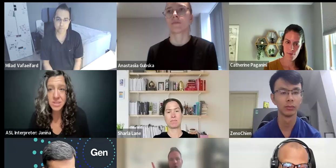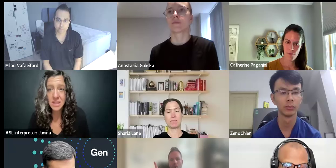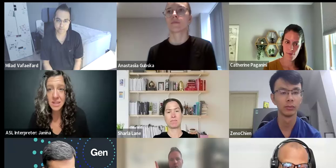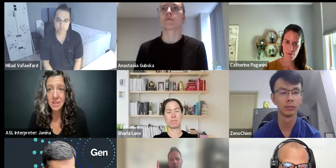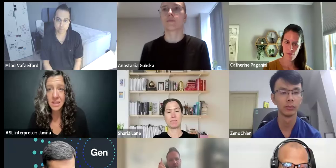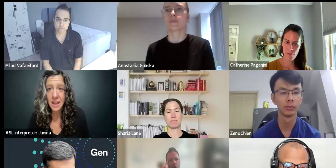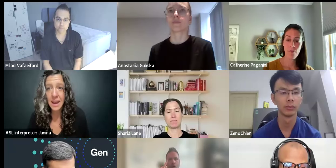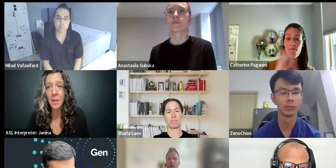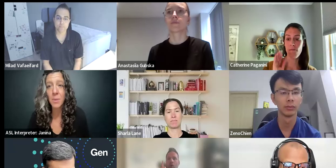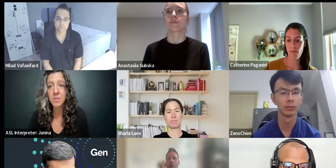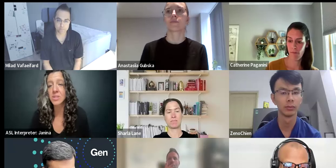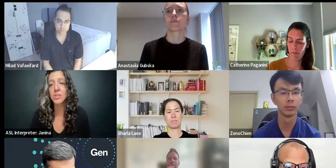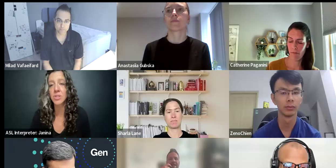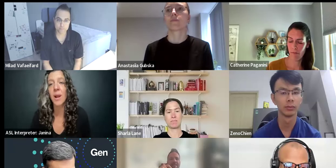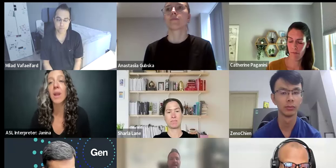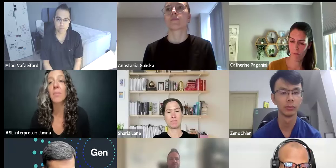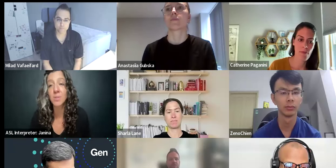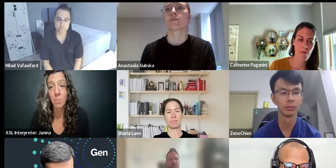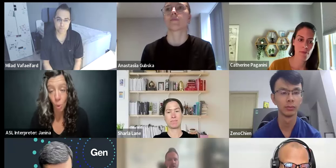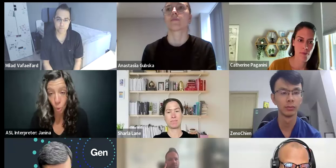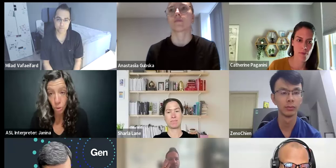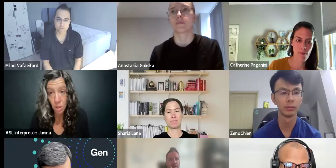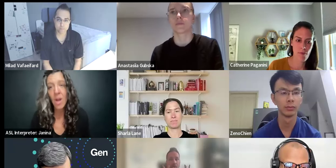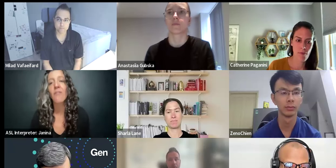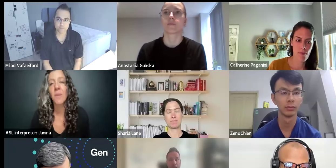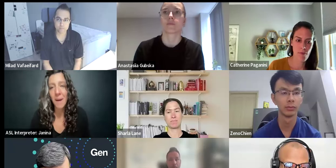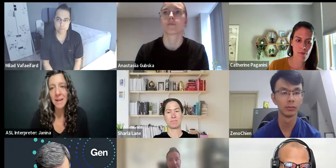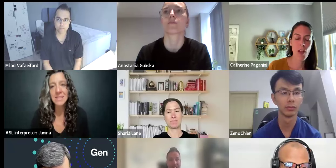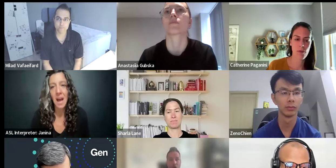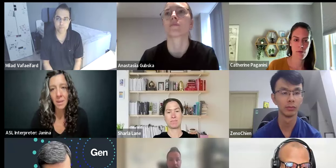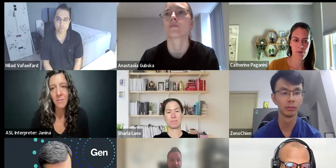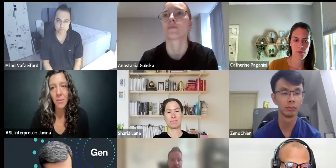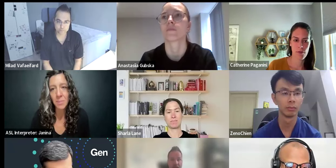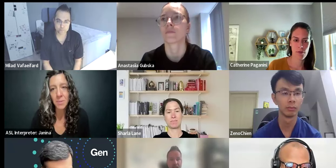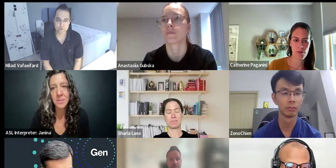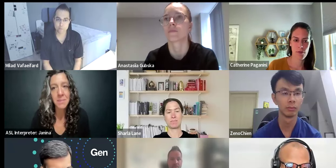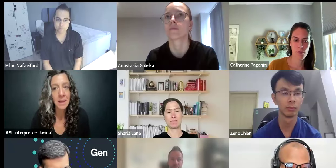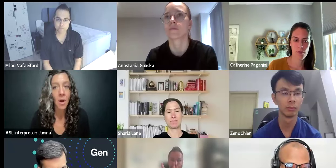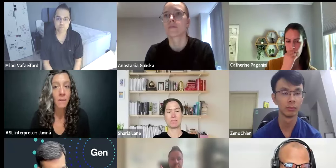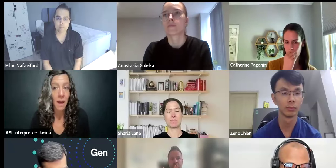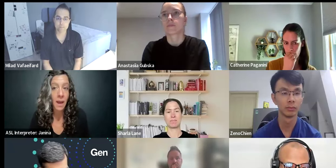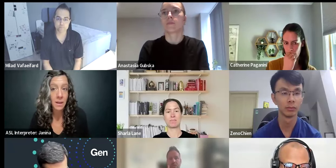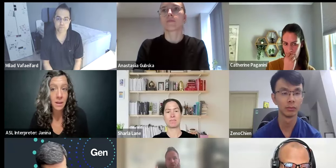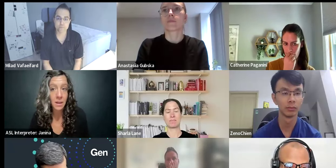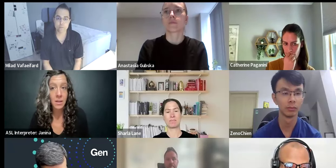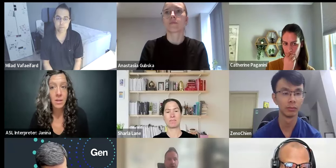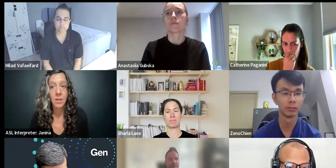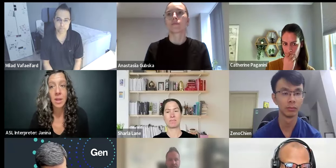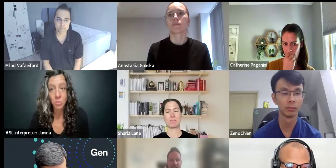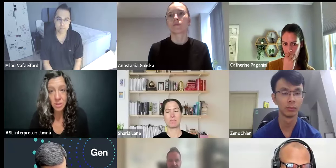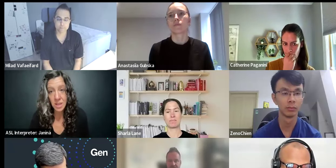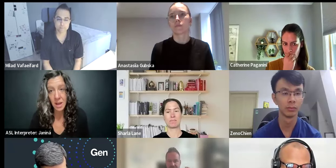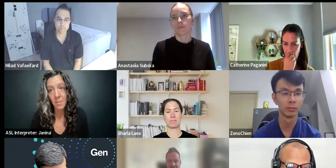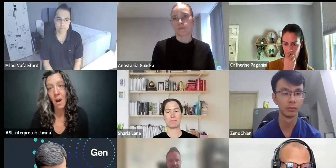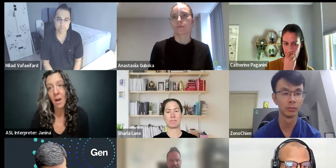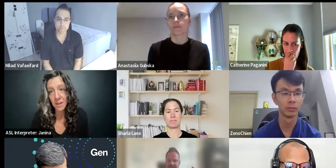how to post it and how to post a poll for the best time for people to meet online